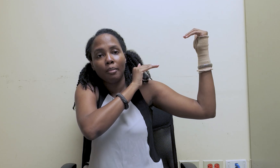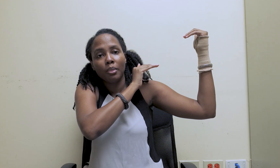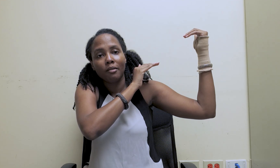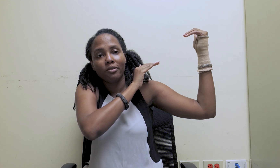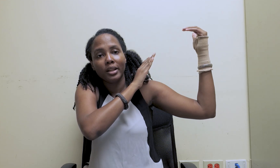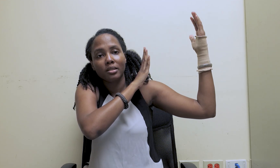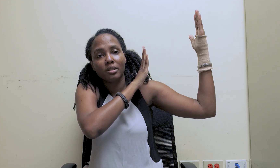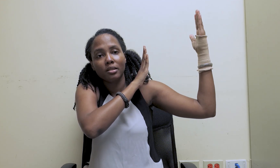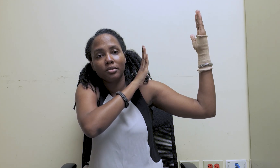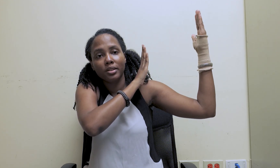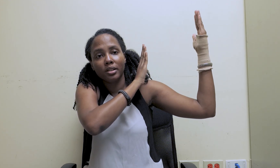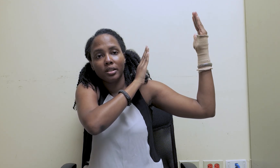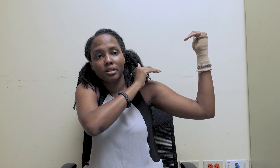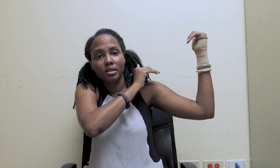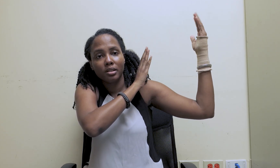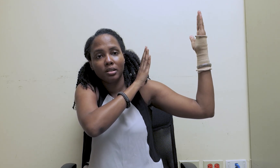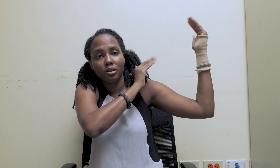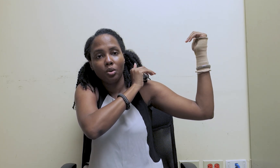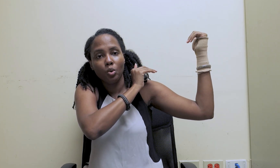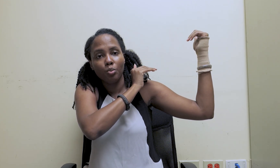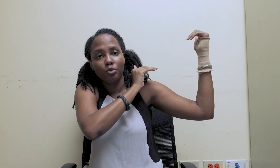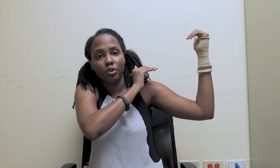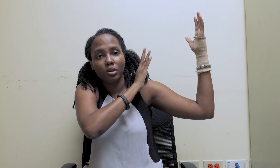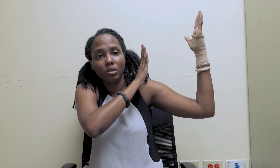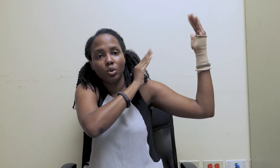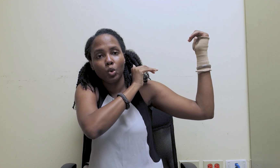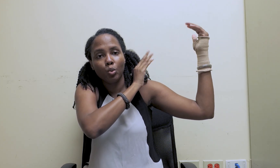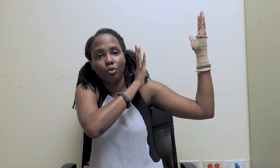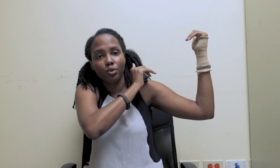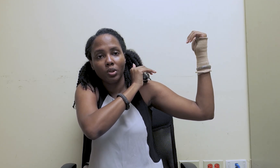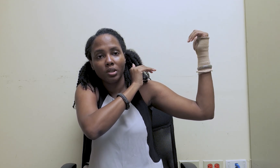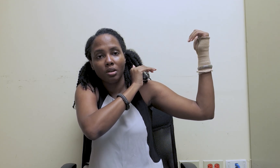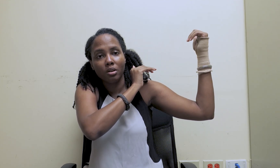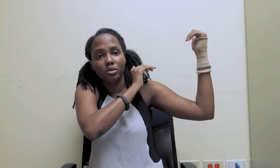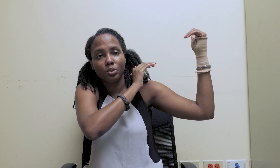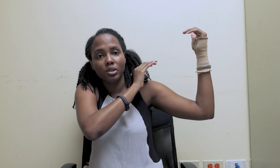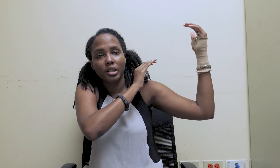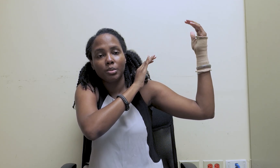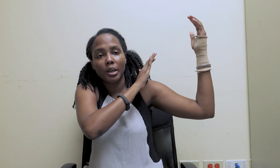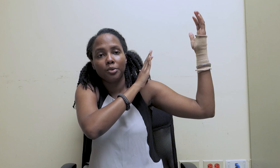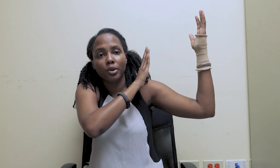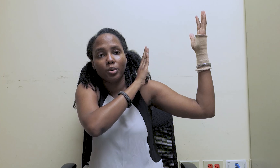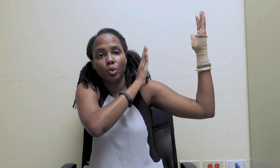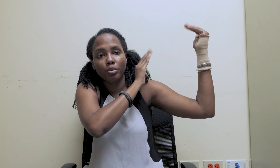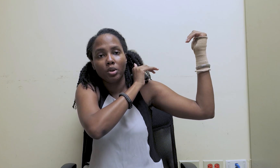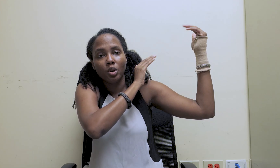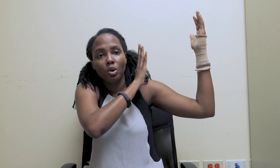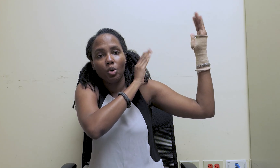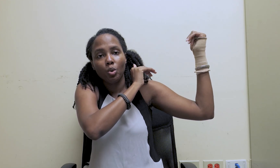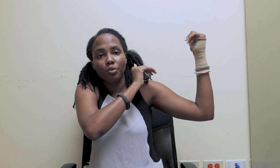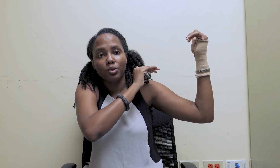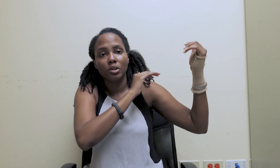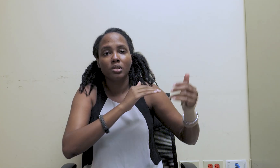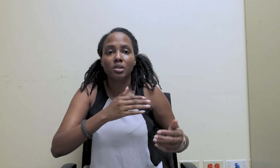and flex the fingers. Hopeful. It's all the same sign for hope. Hopeful